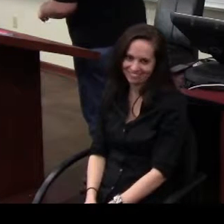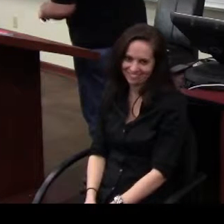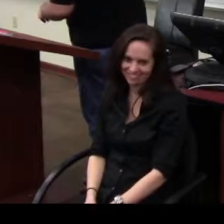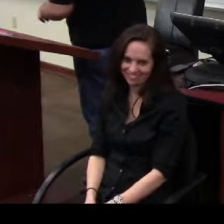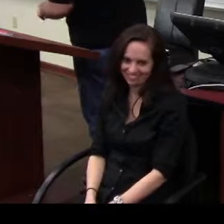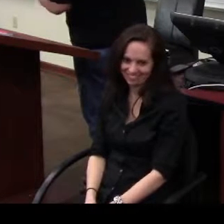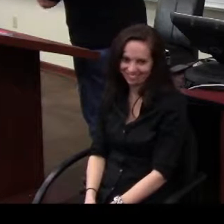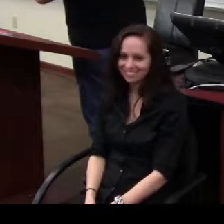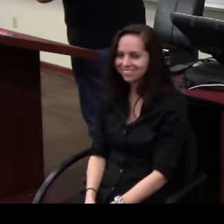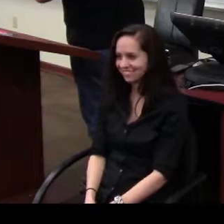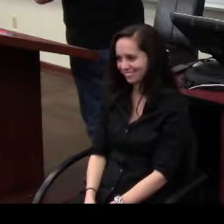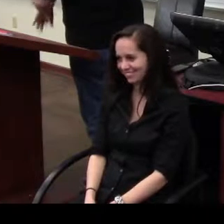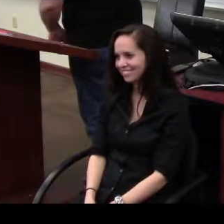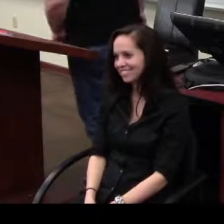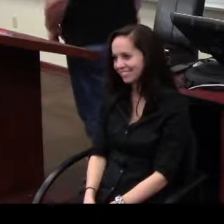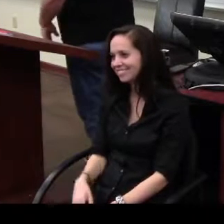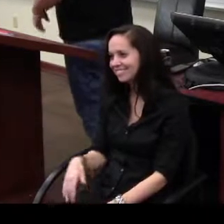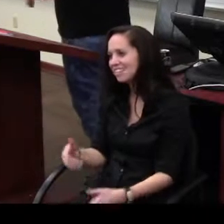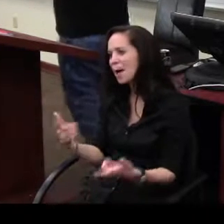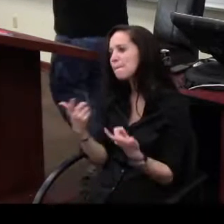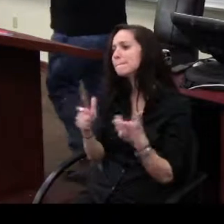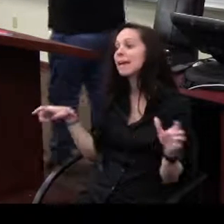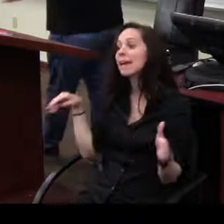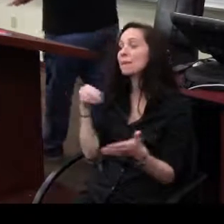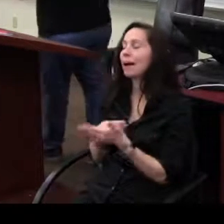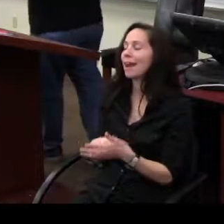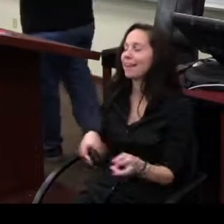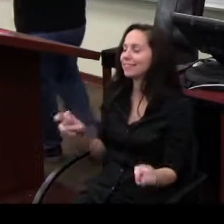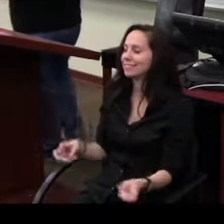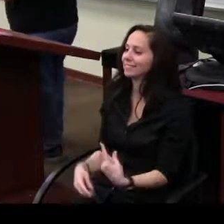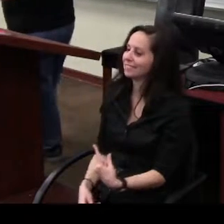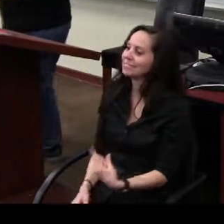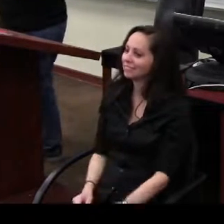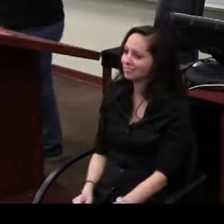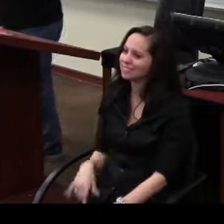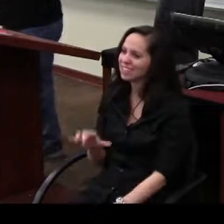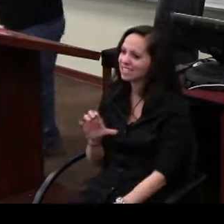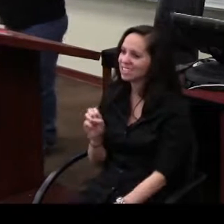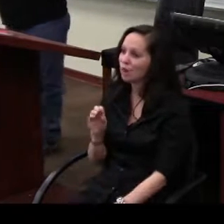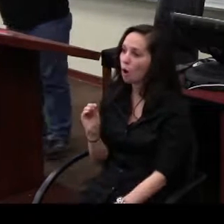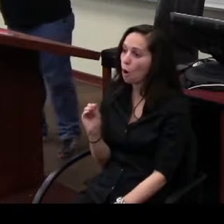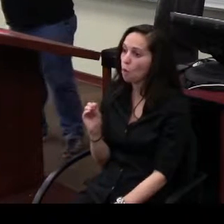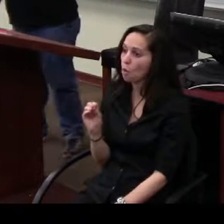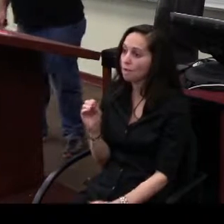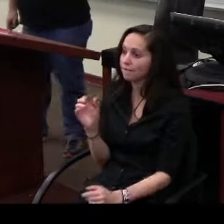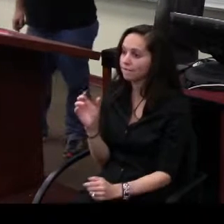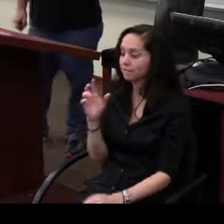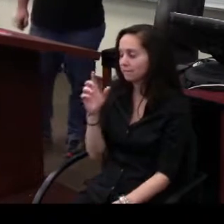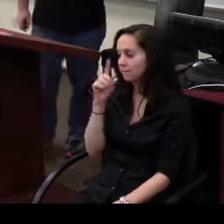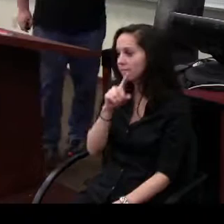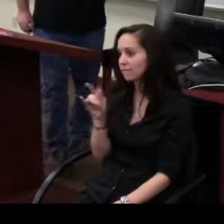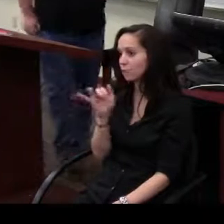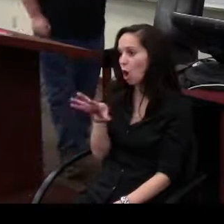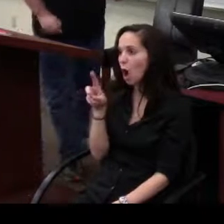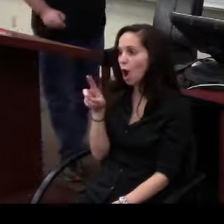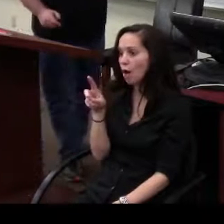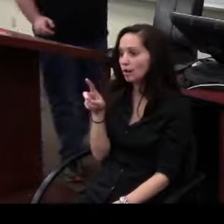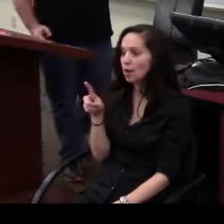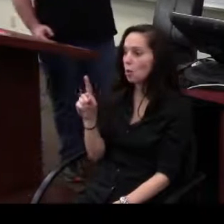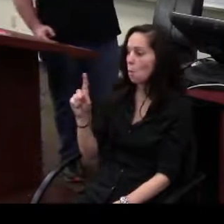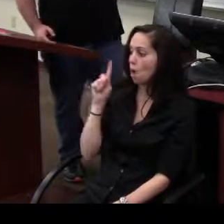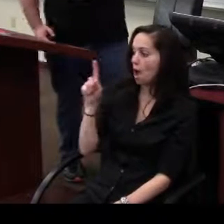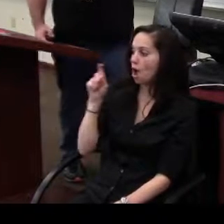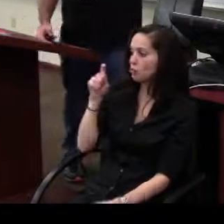Moving on. Big money here. So this is that CEO fraud I was talking about. $100 million lost. They got $74 million